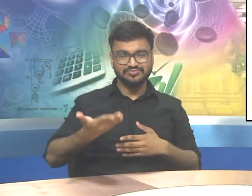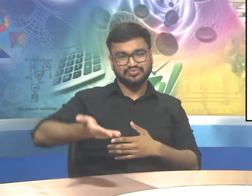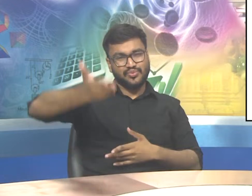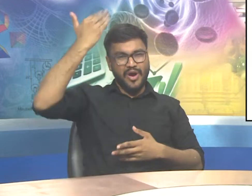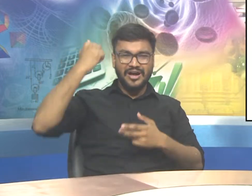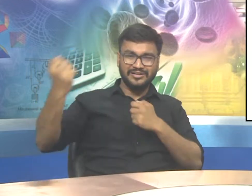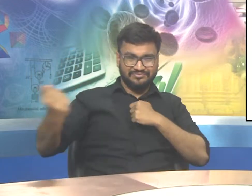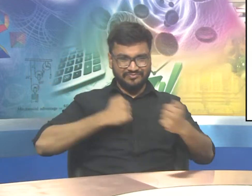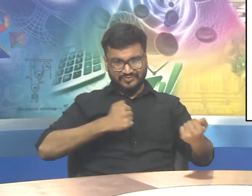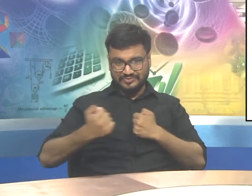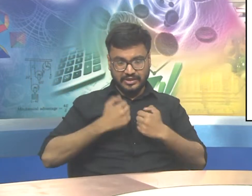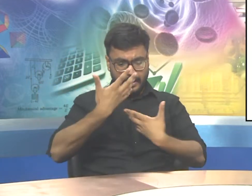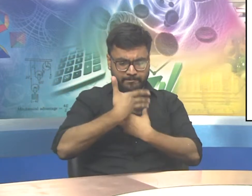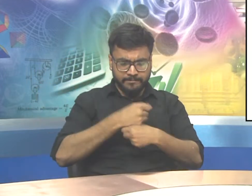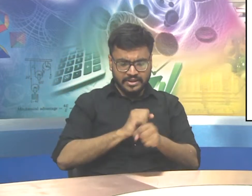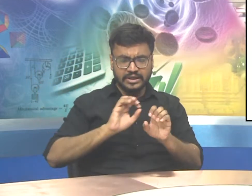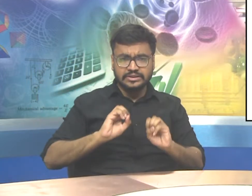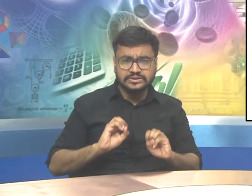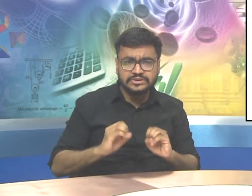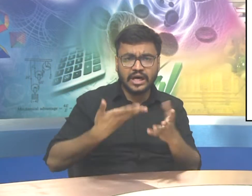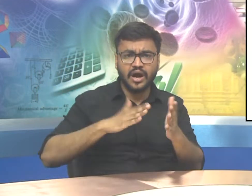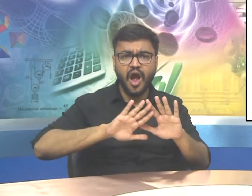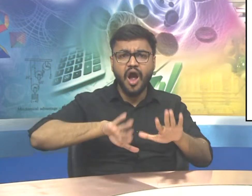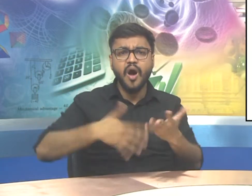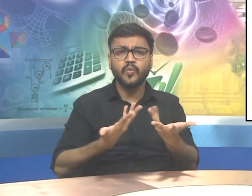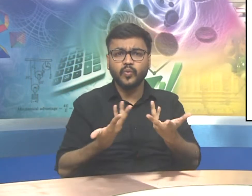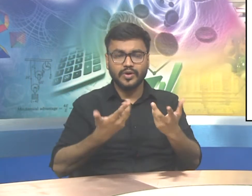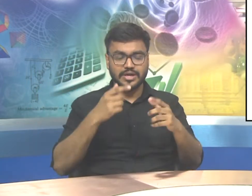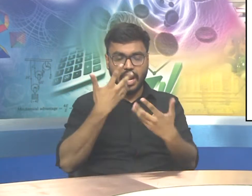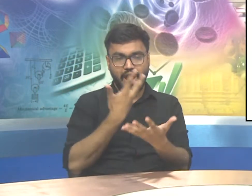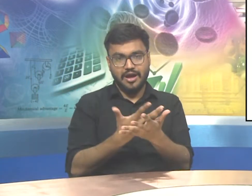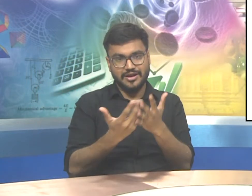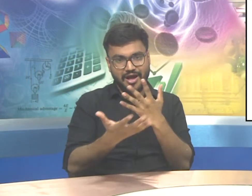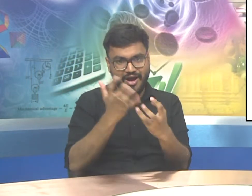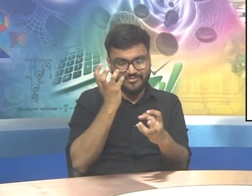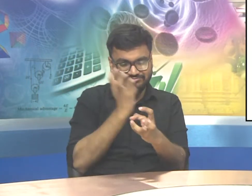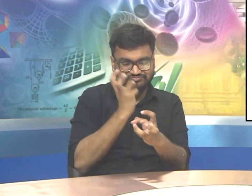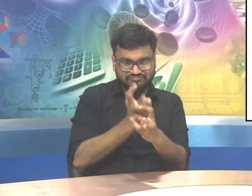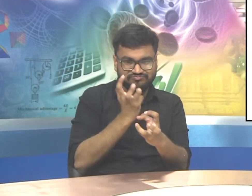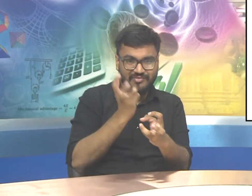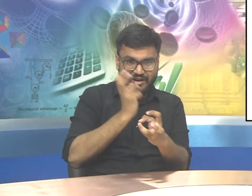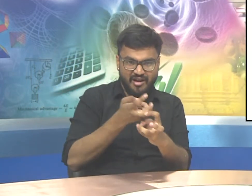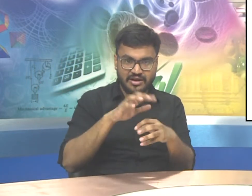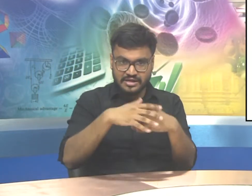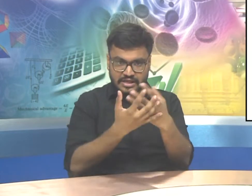And also the tool making by primitive hunters.